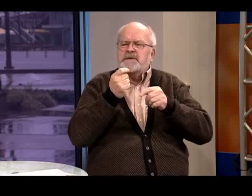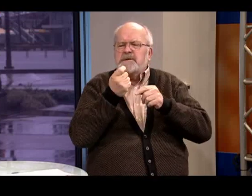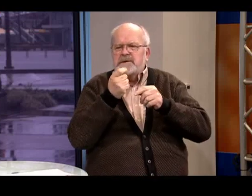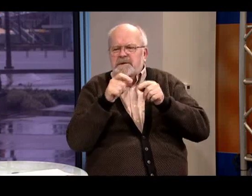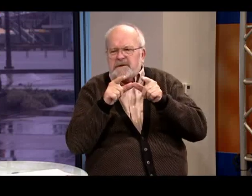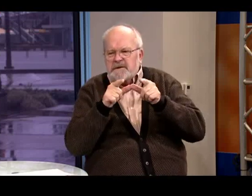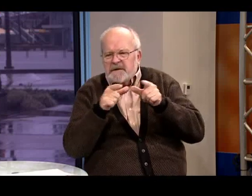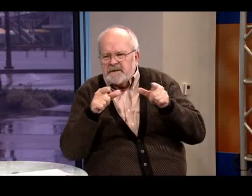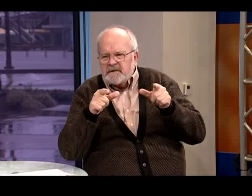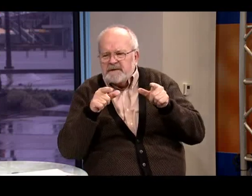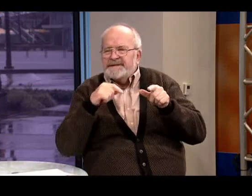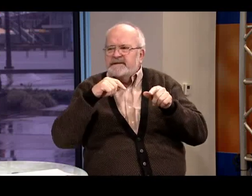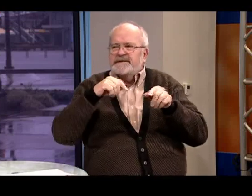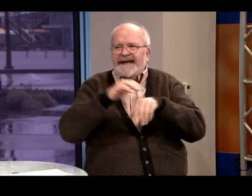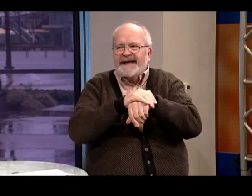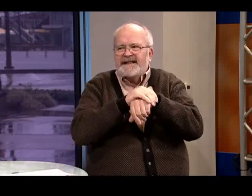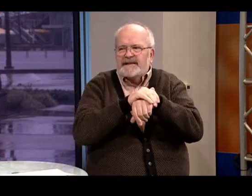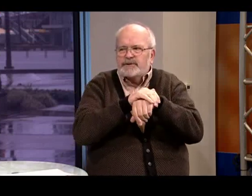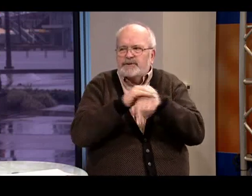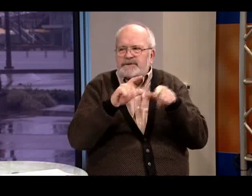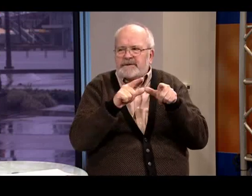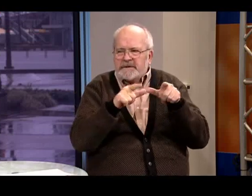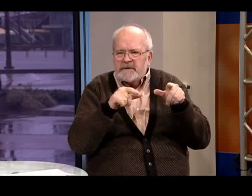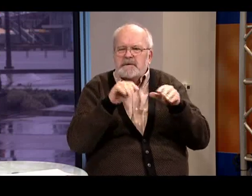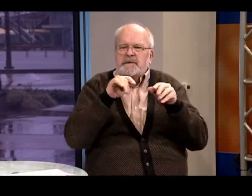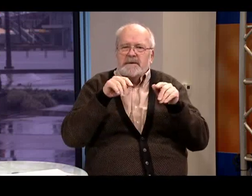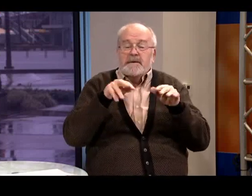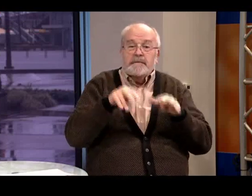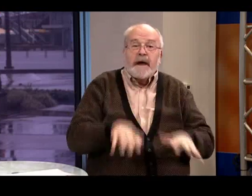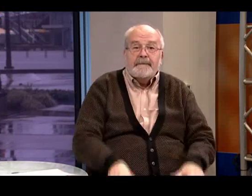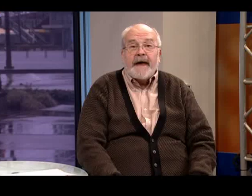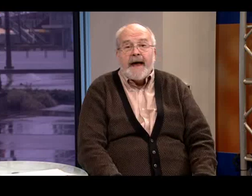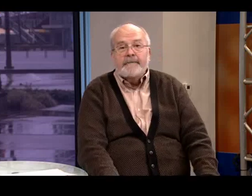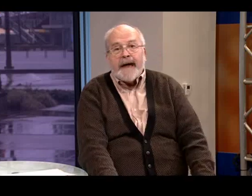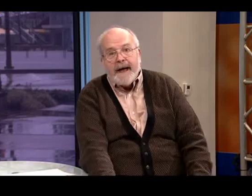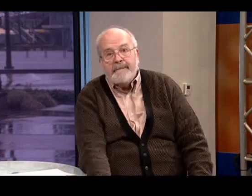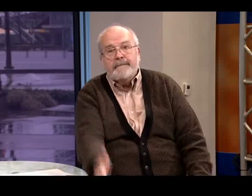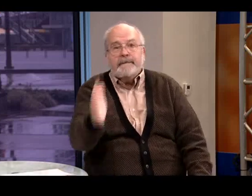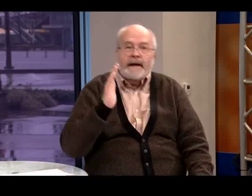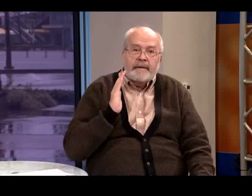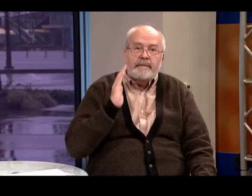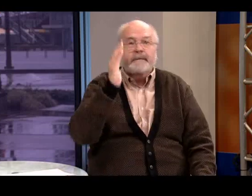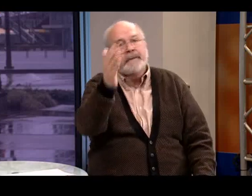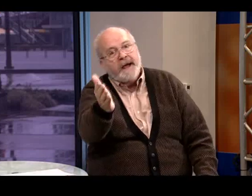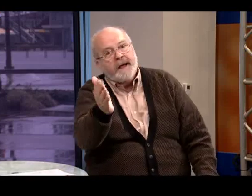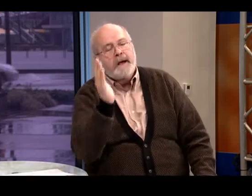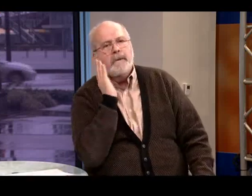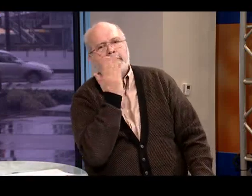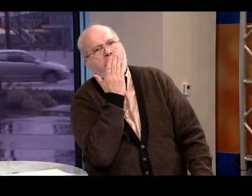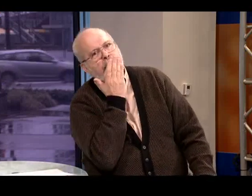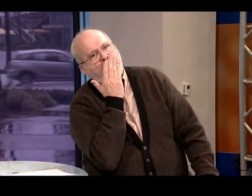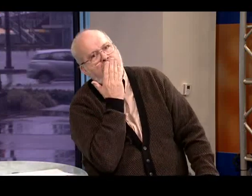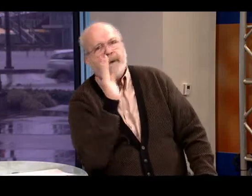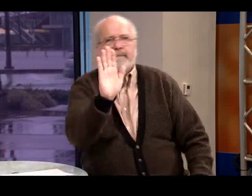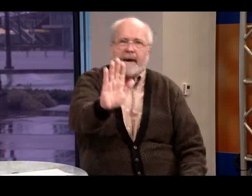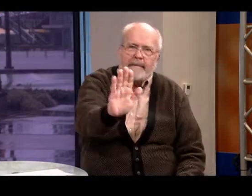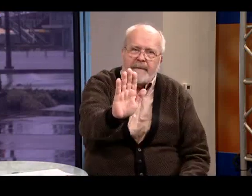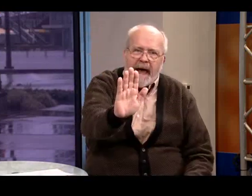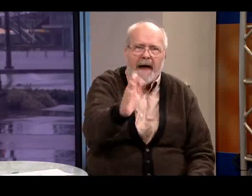my speech. I was supposed to practice words, practice speaking English. And I would try and have